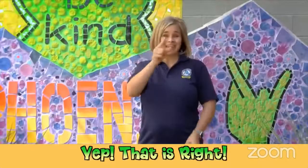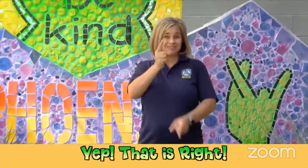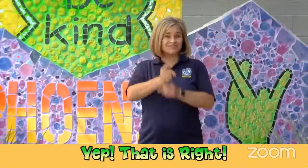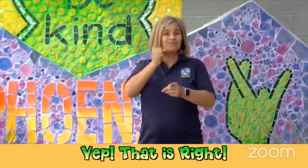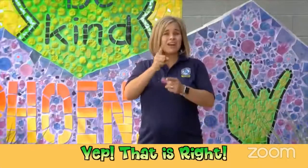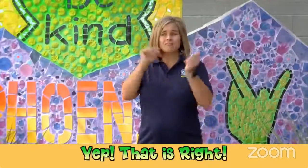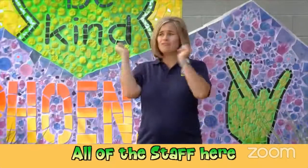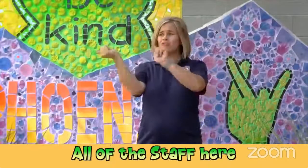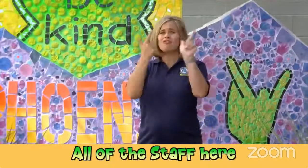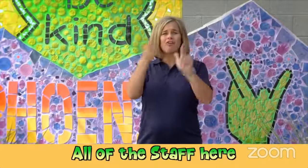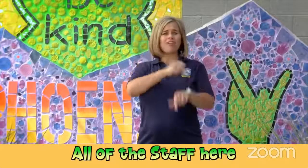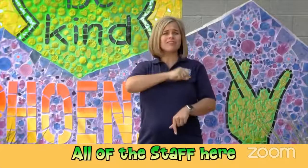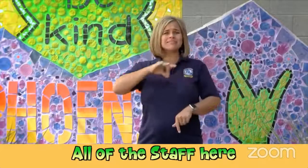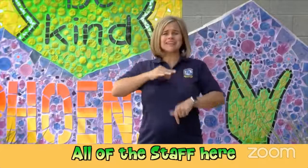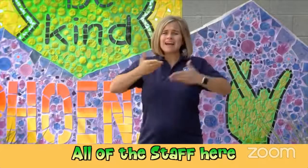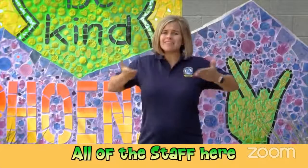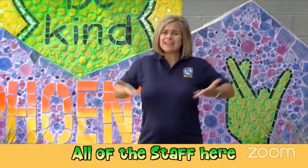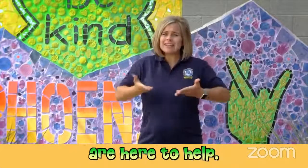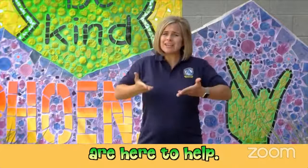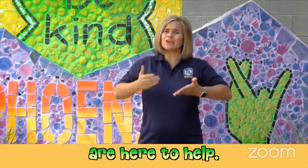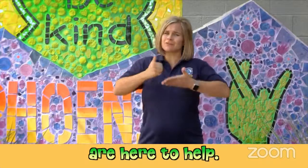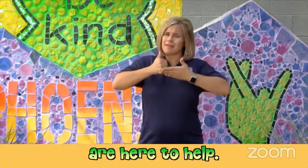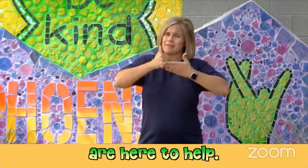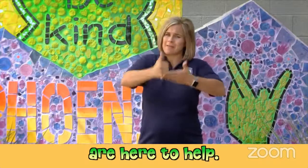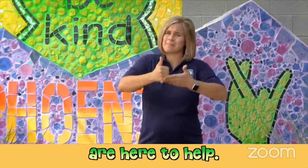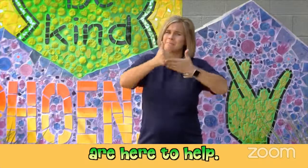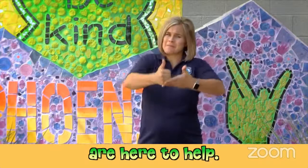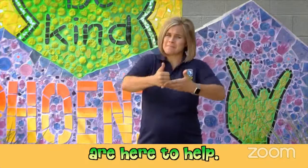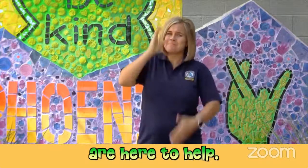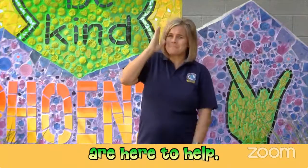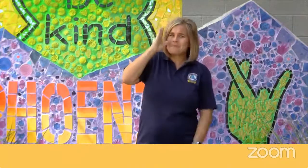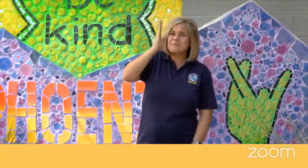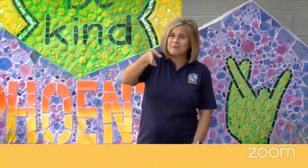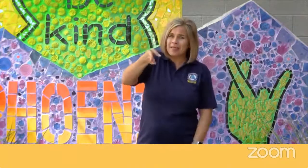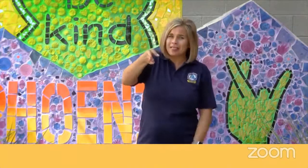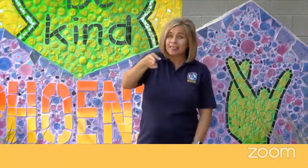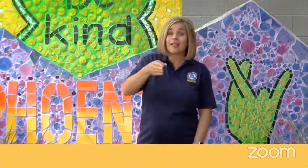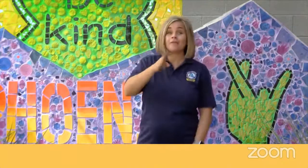Yep, that is right. All of the staff here are here to help.